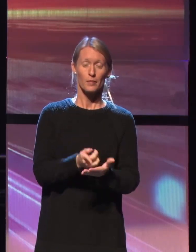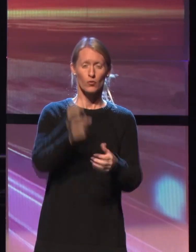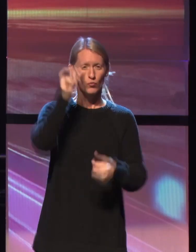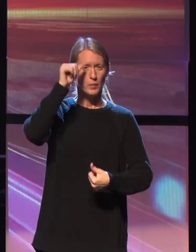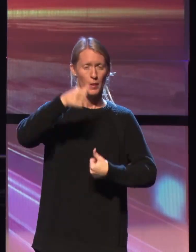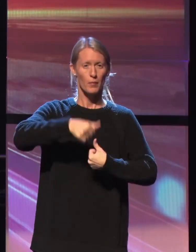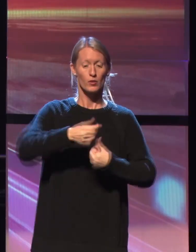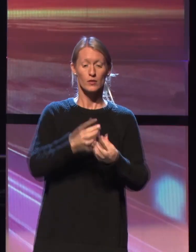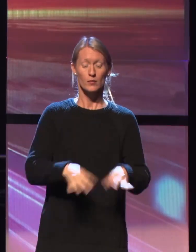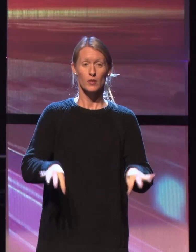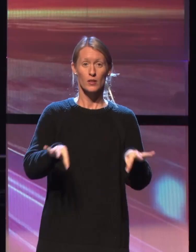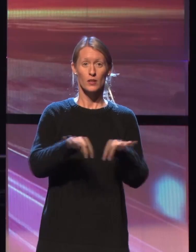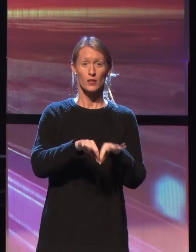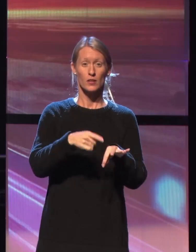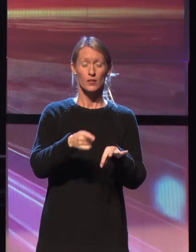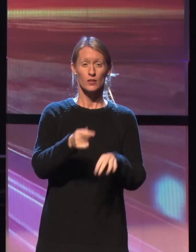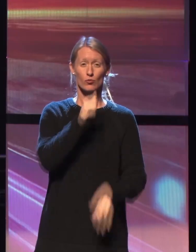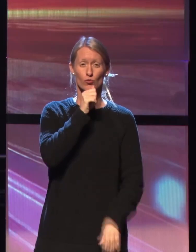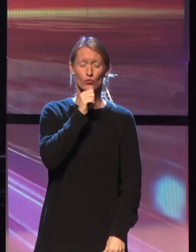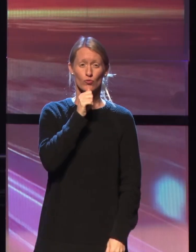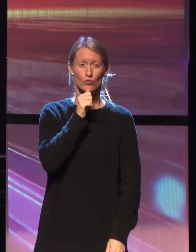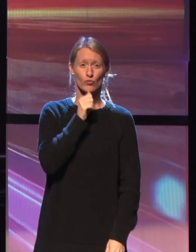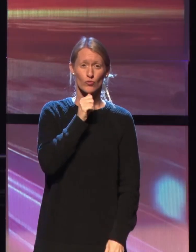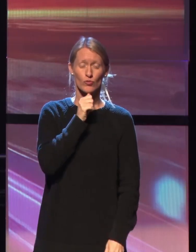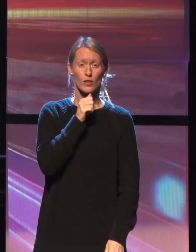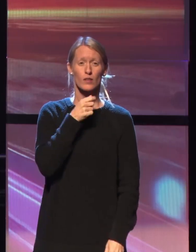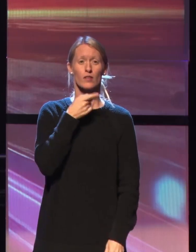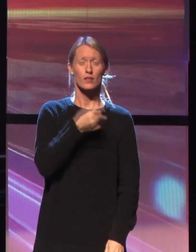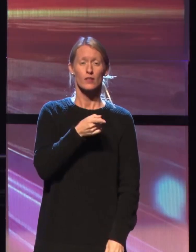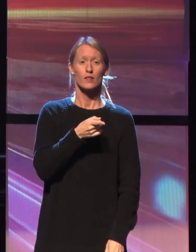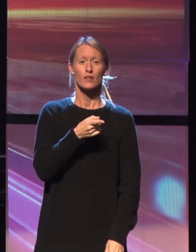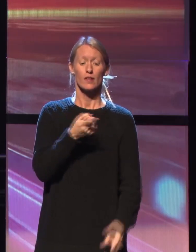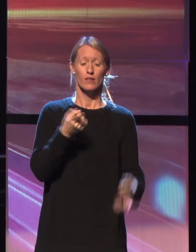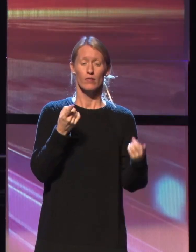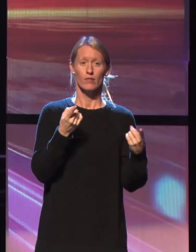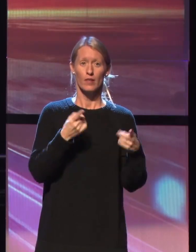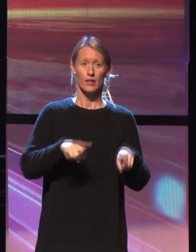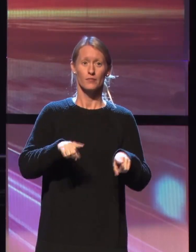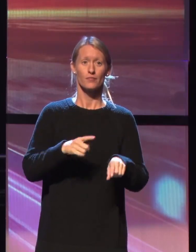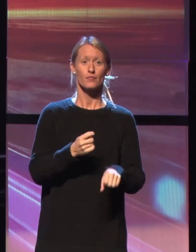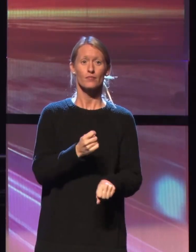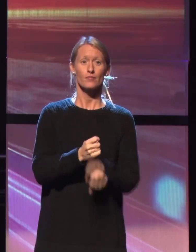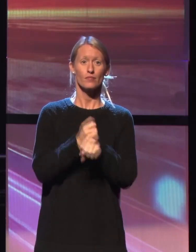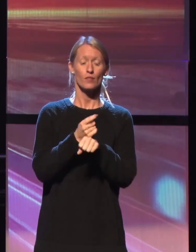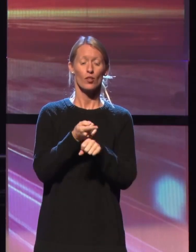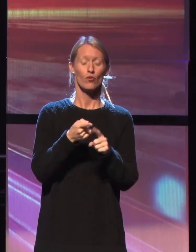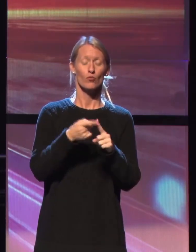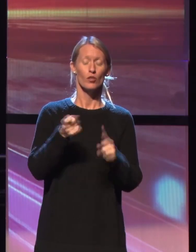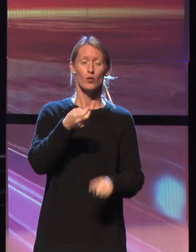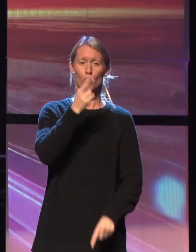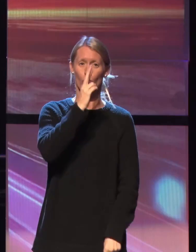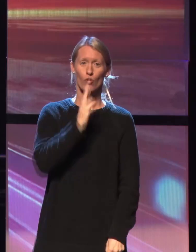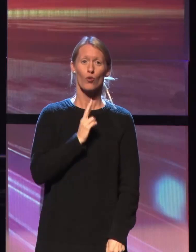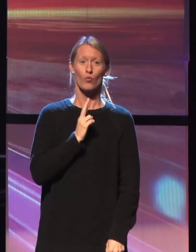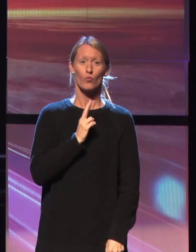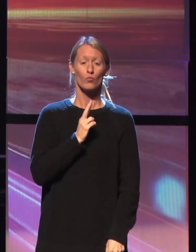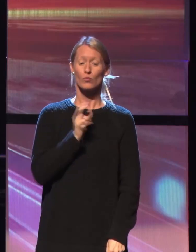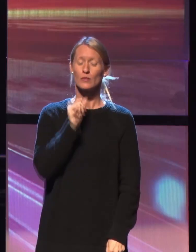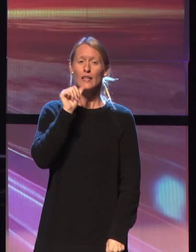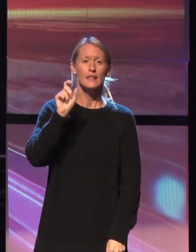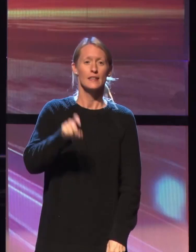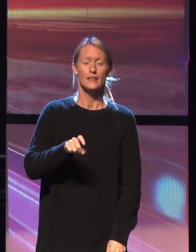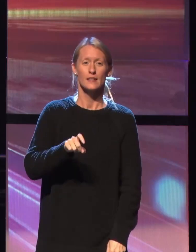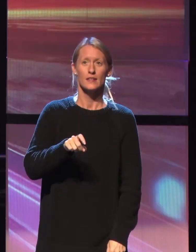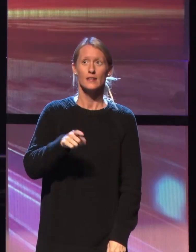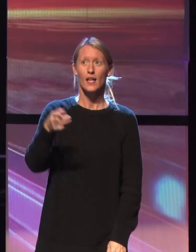significant traumatic event for John and his community, was the destruction of the temple by Rome. And he's saying you don't need that, because what God is